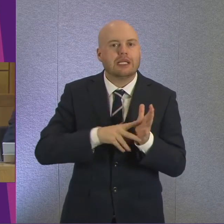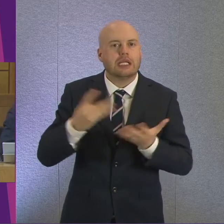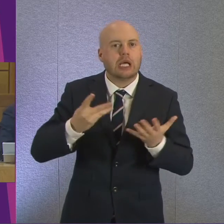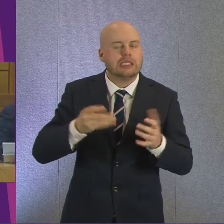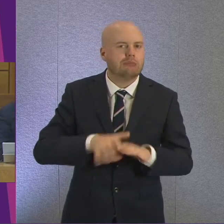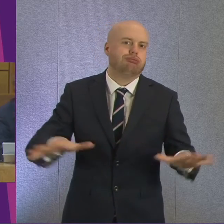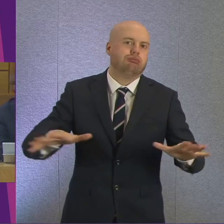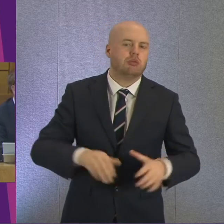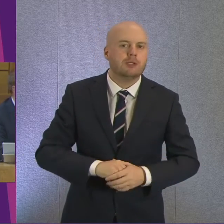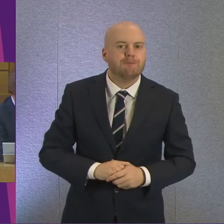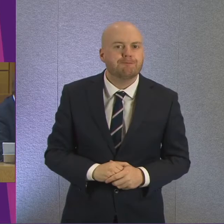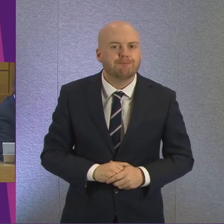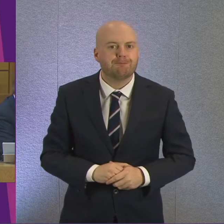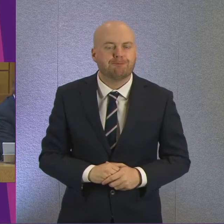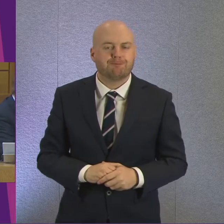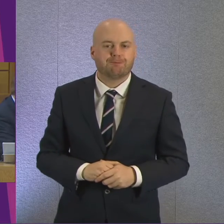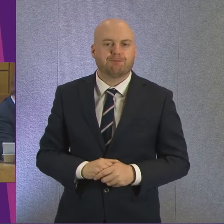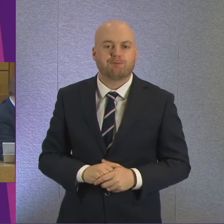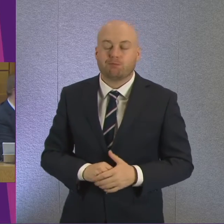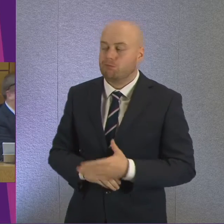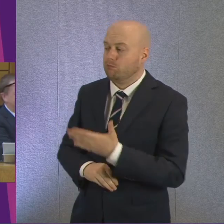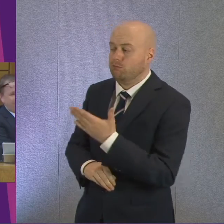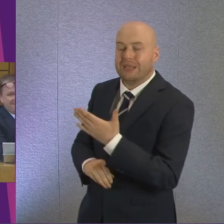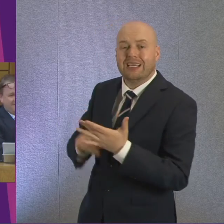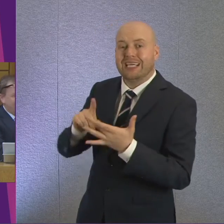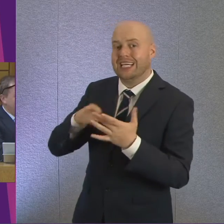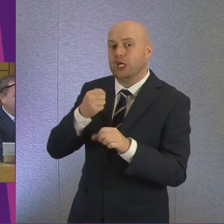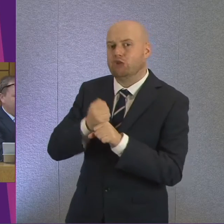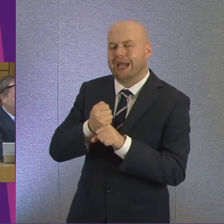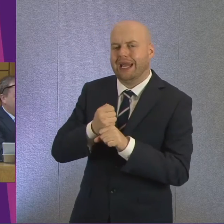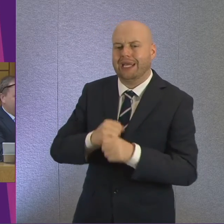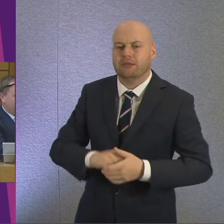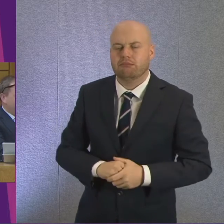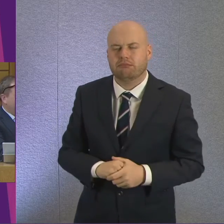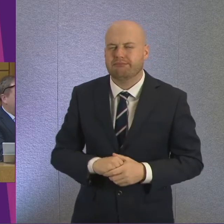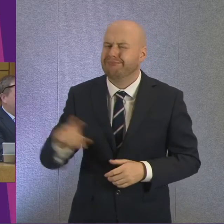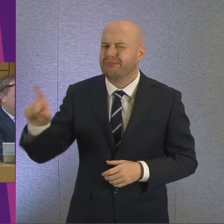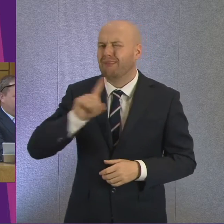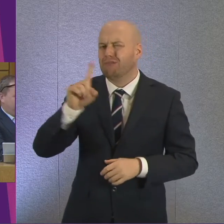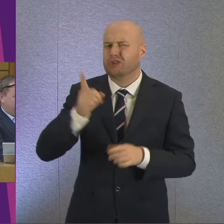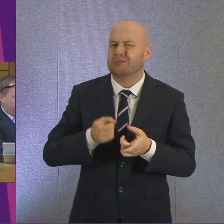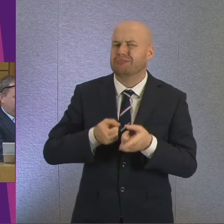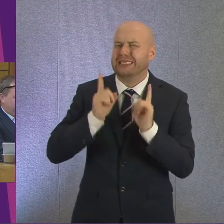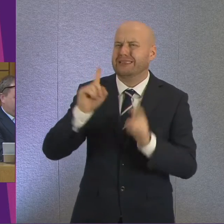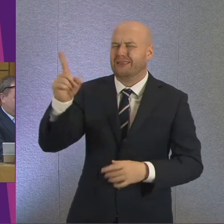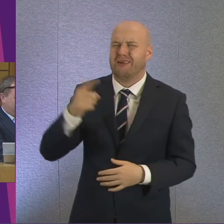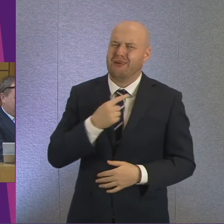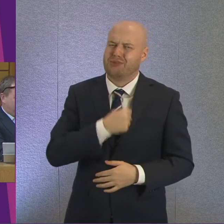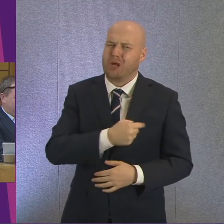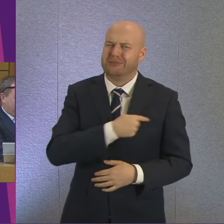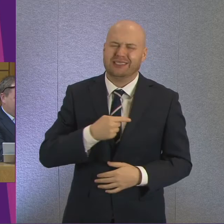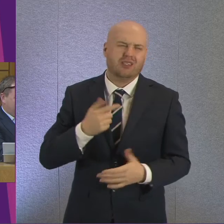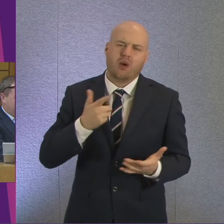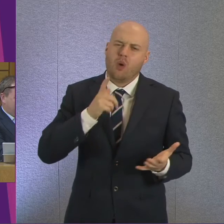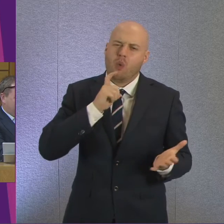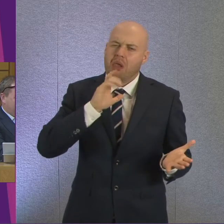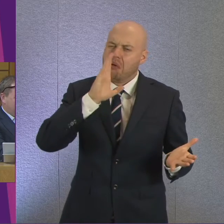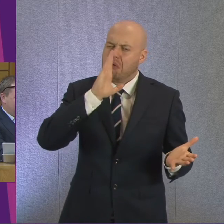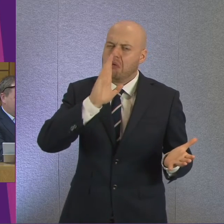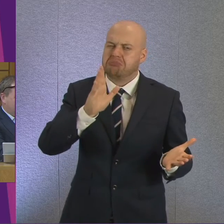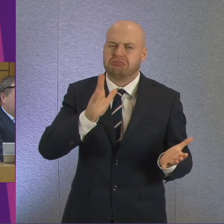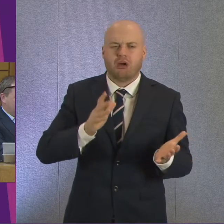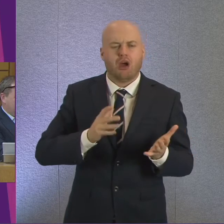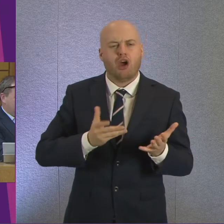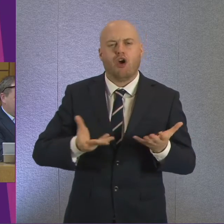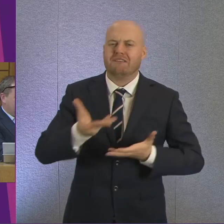Gray. Well, the First Minister promised us a grown-up conversation about planning how lockdown will be raised. It would